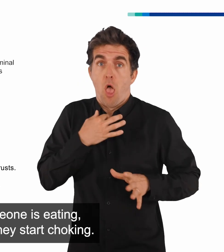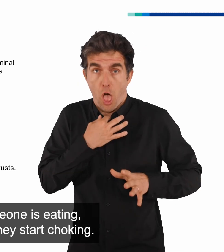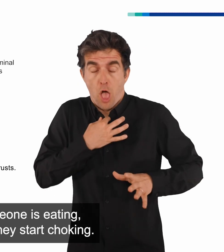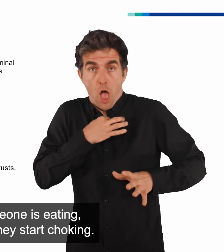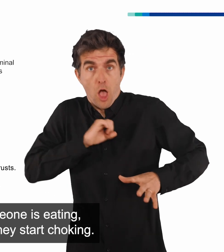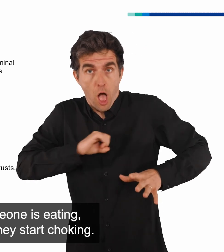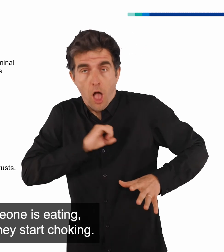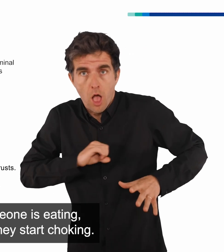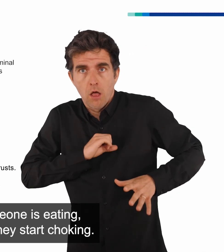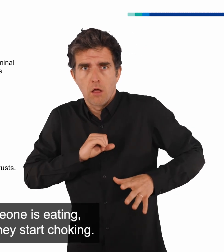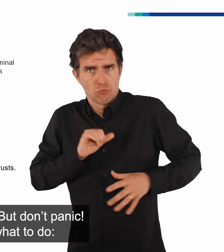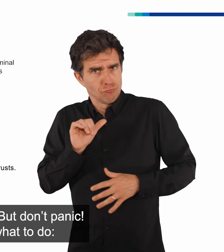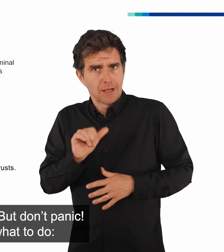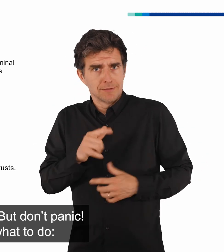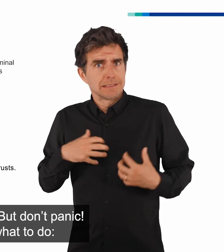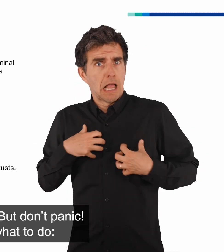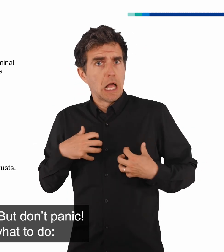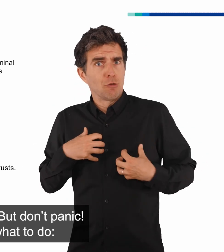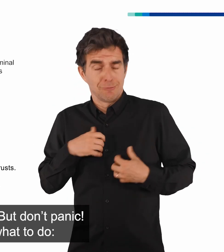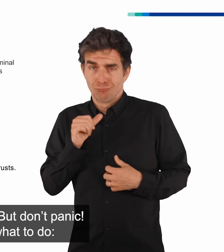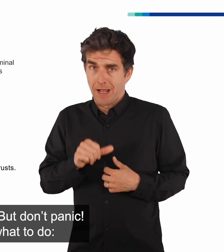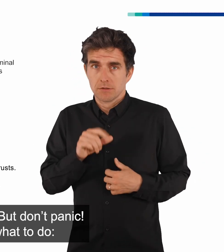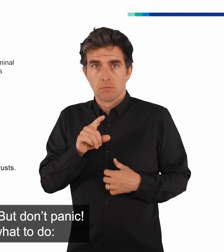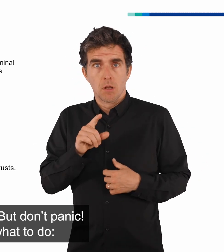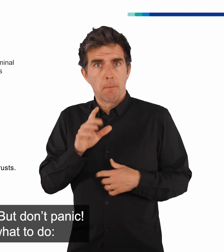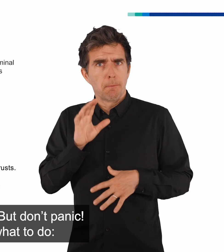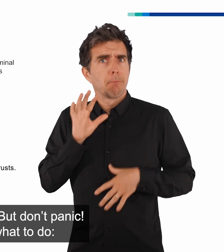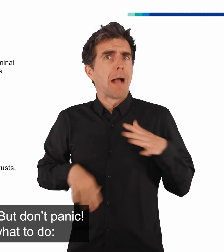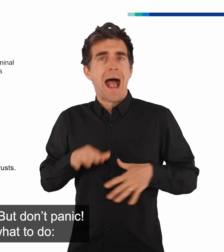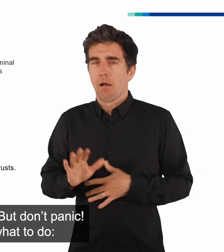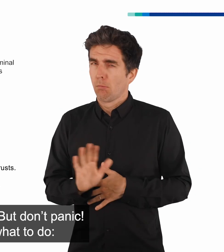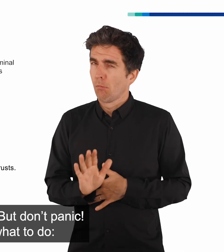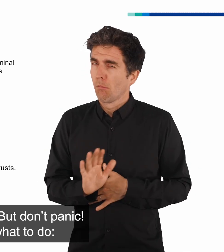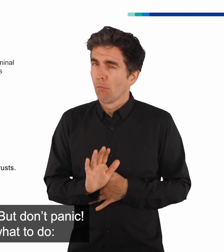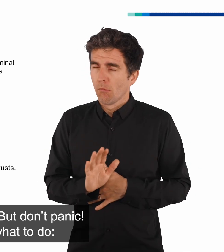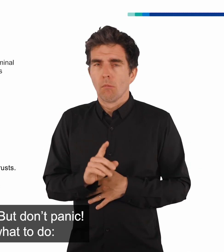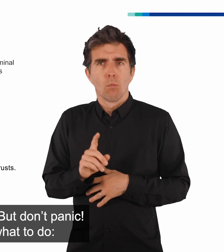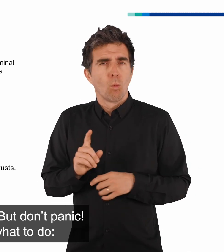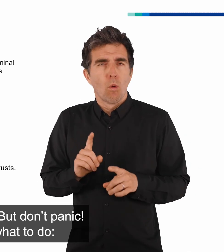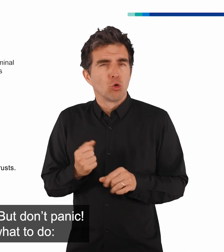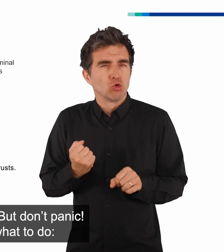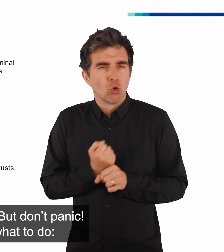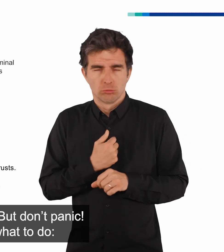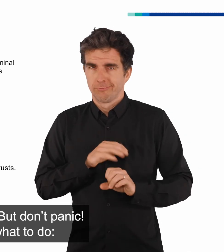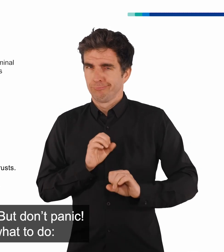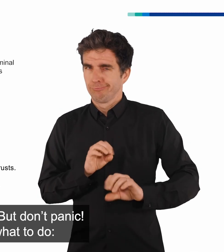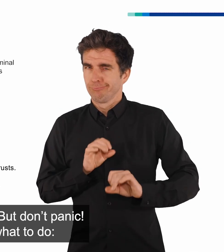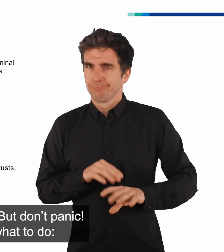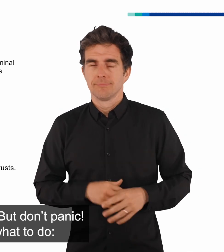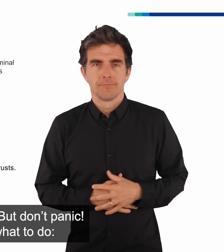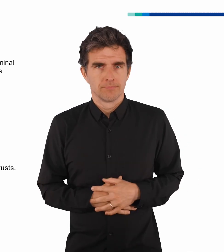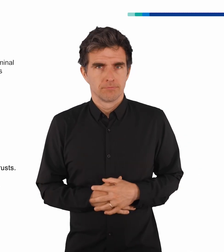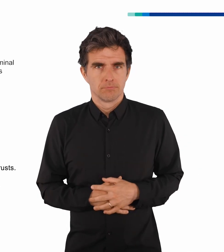right? But don't panic. Here's what to do. If they're coughing, that's actually a good